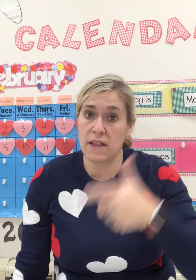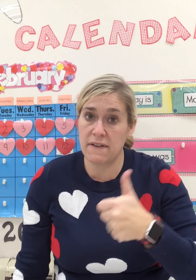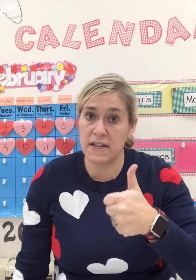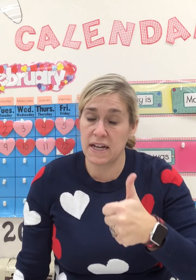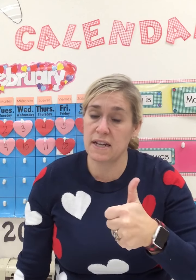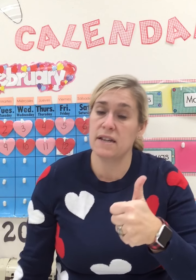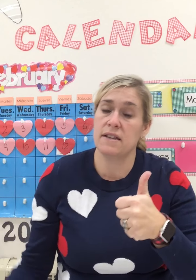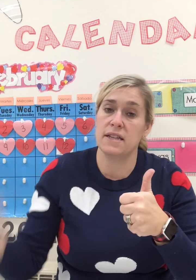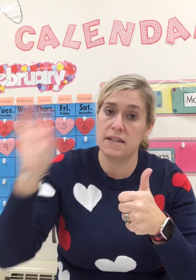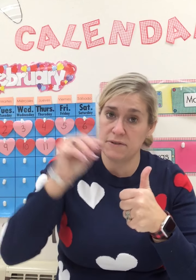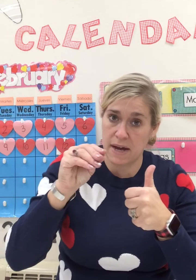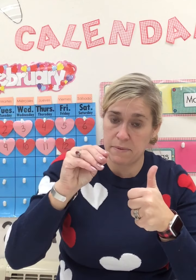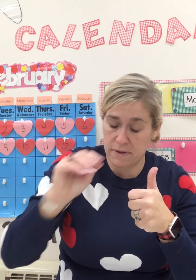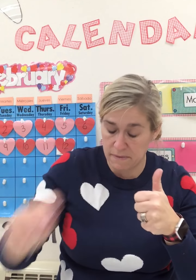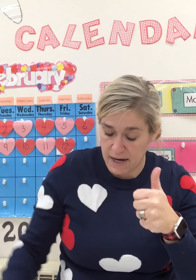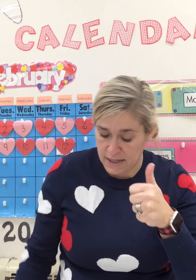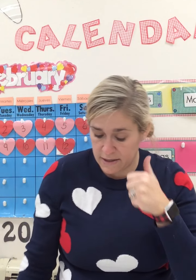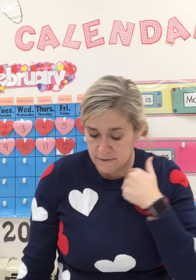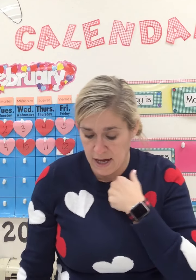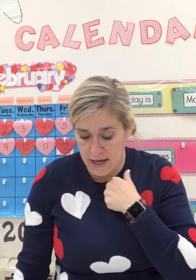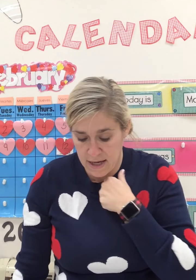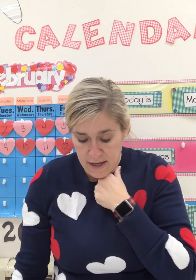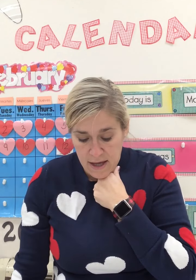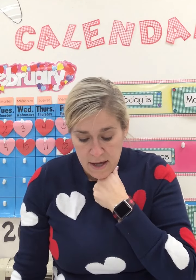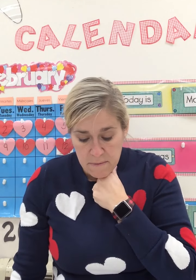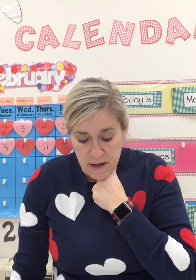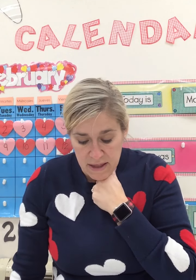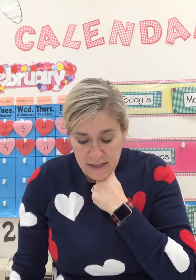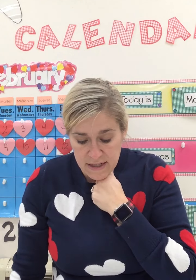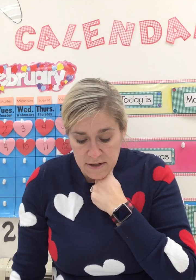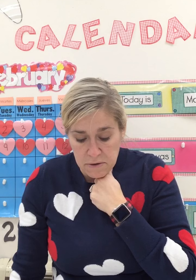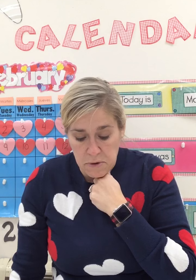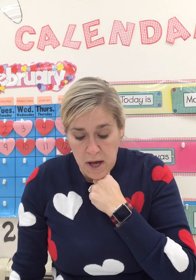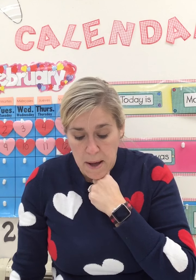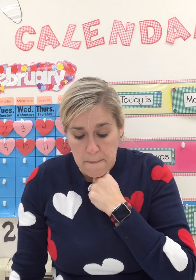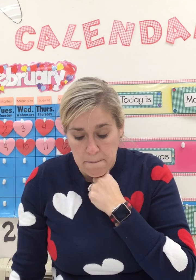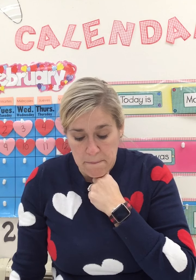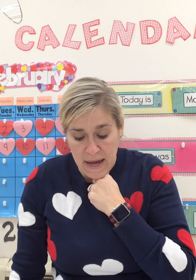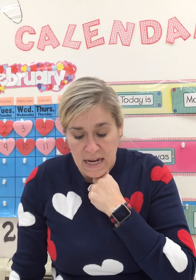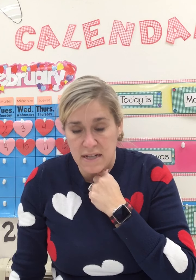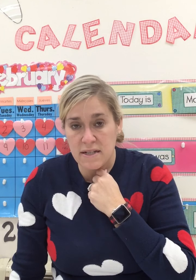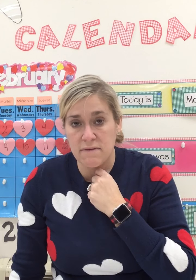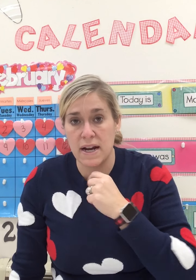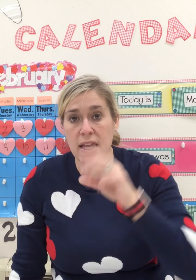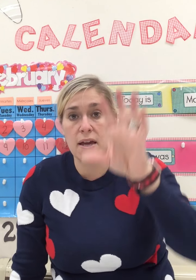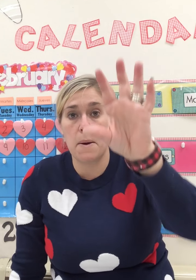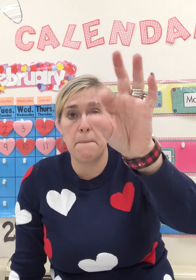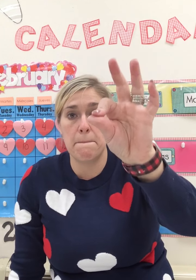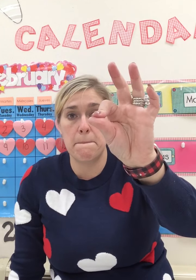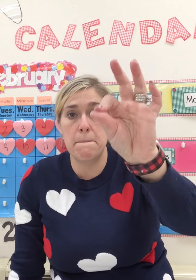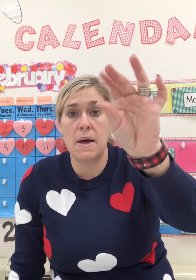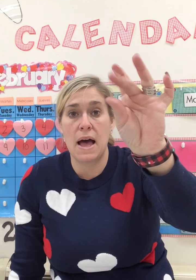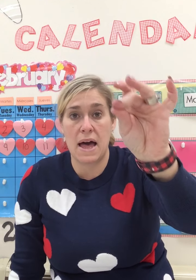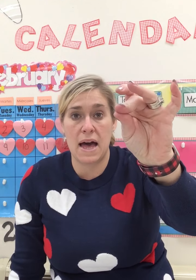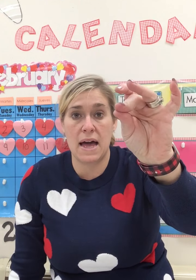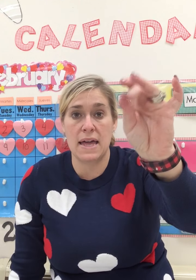left hand, then you tap with your right, okay? But let's do might. Ready?